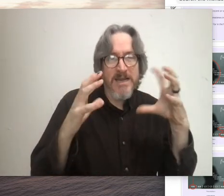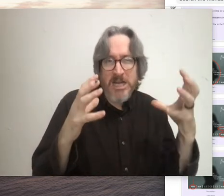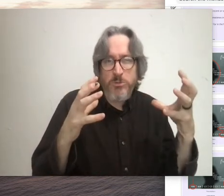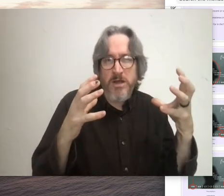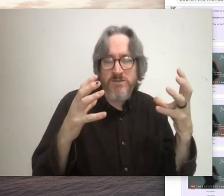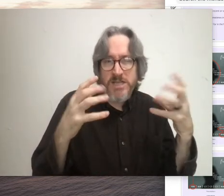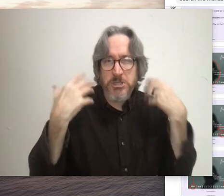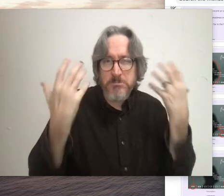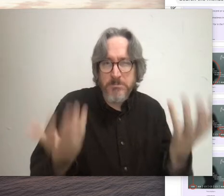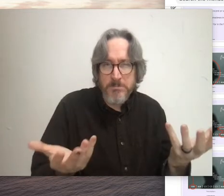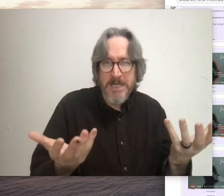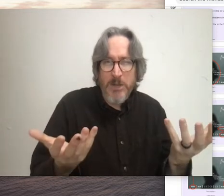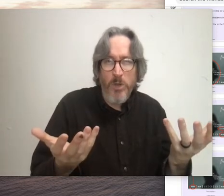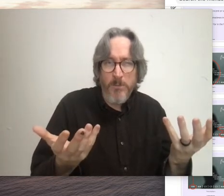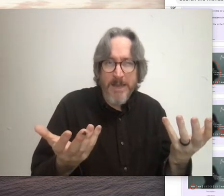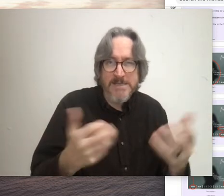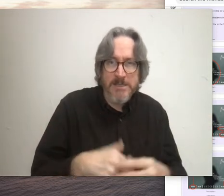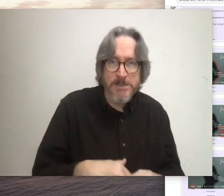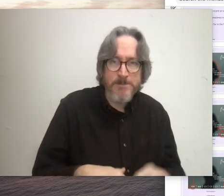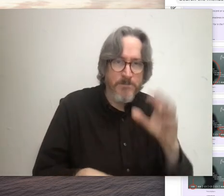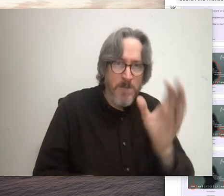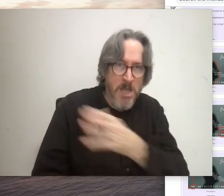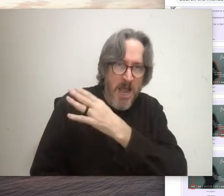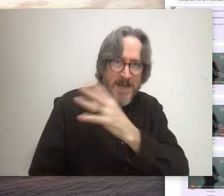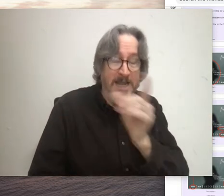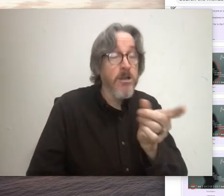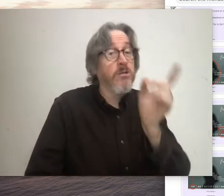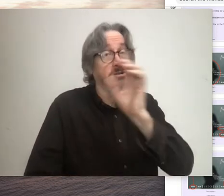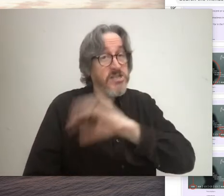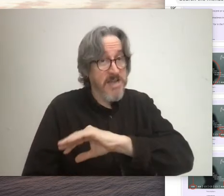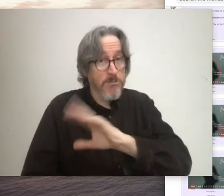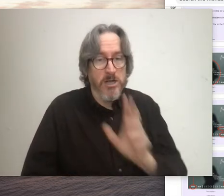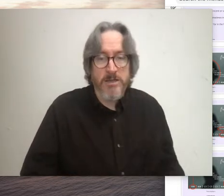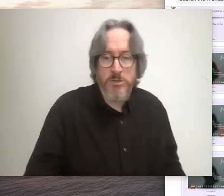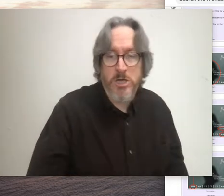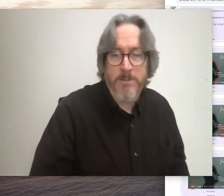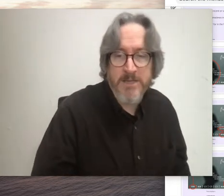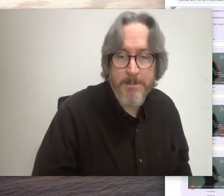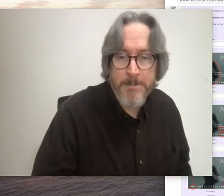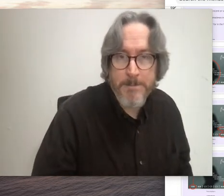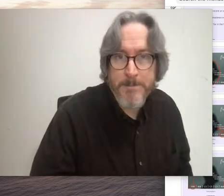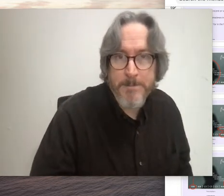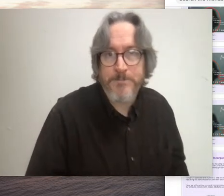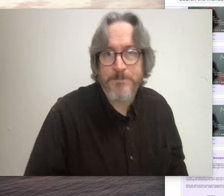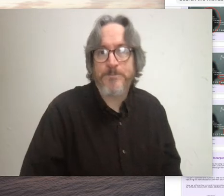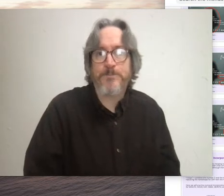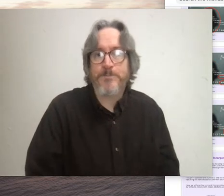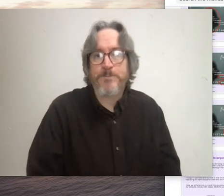But in casual conversation, it will make sense. And again, there's a snapshot that we'll talk about that.